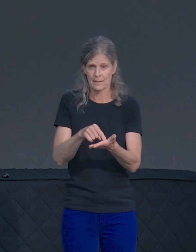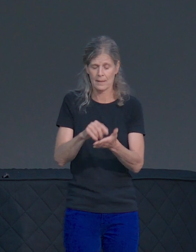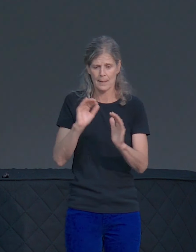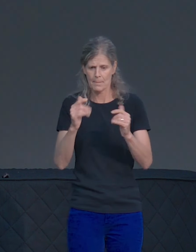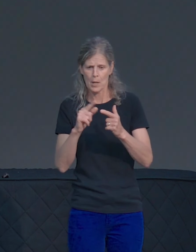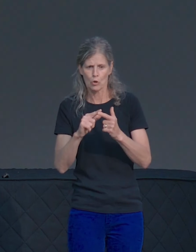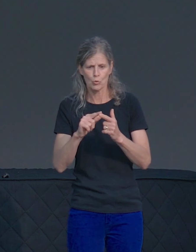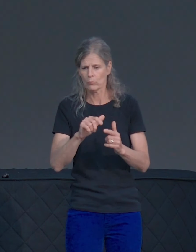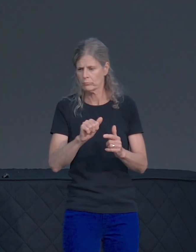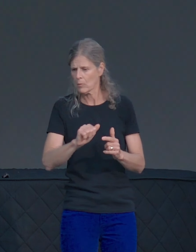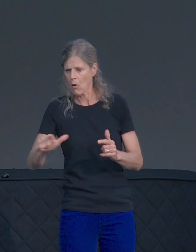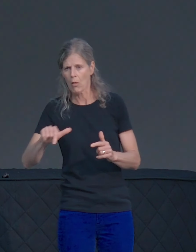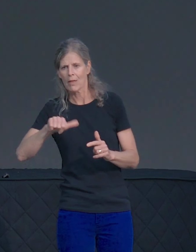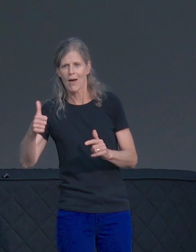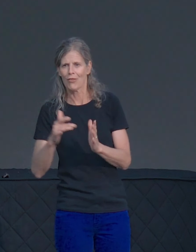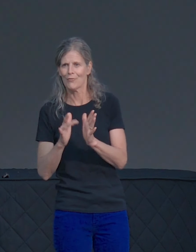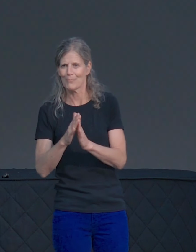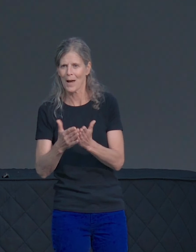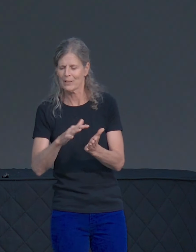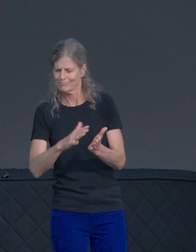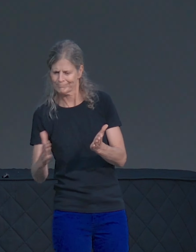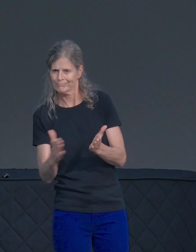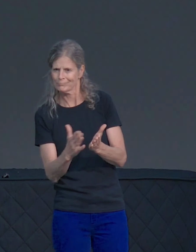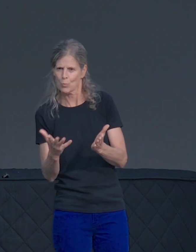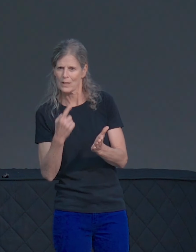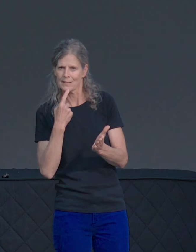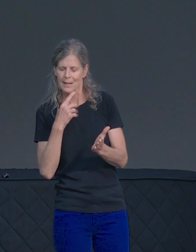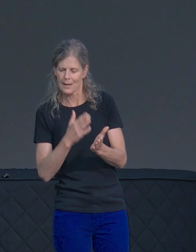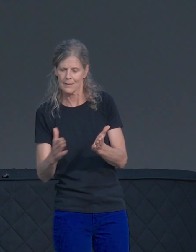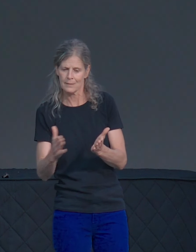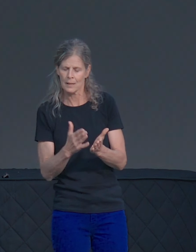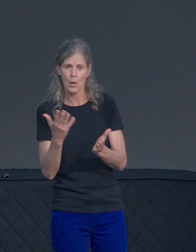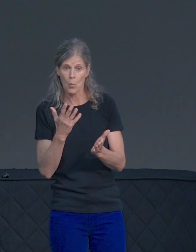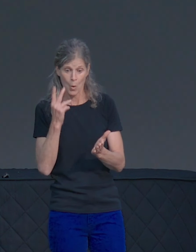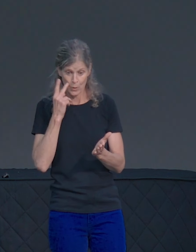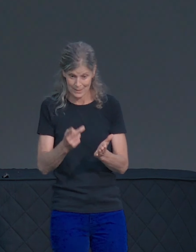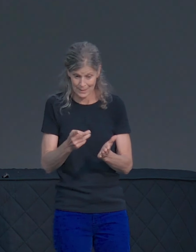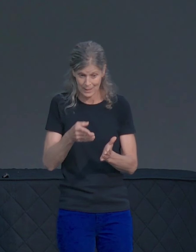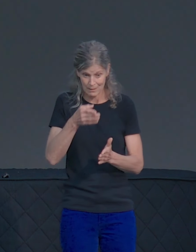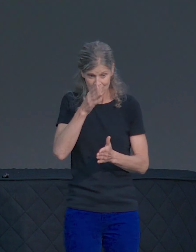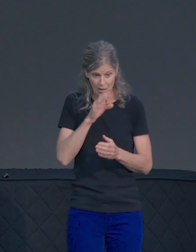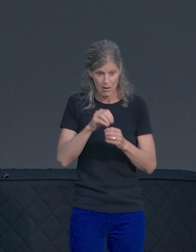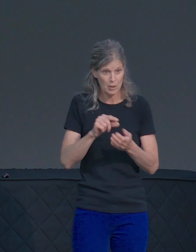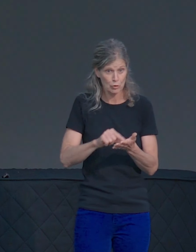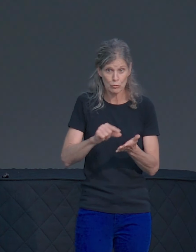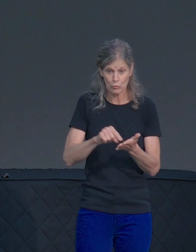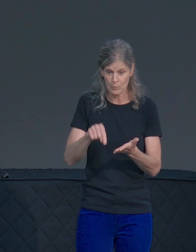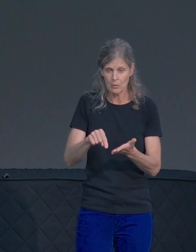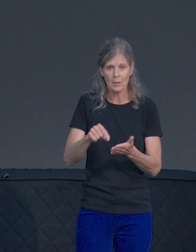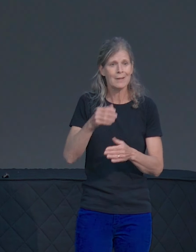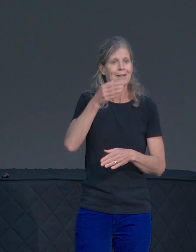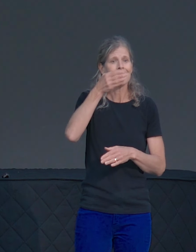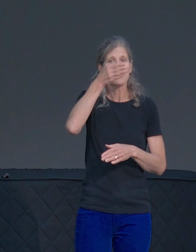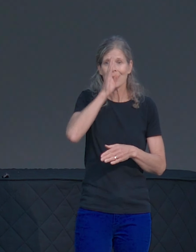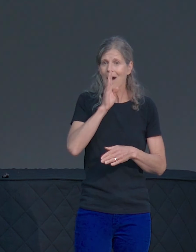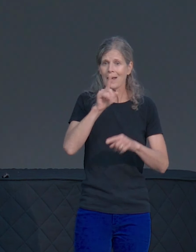the rest of the Bible. And what we find of God in Scripture is that God cannot be